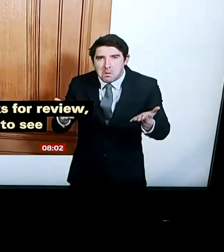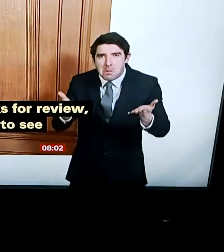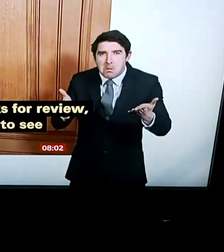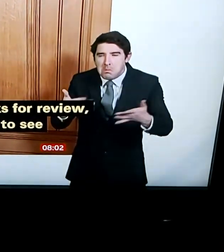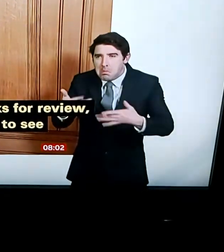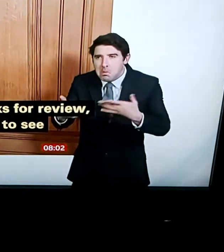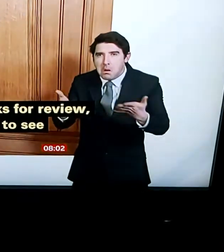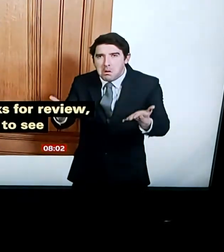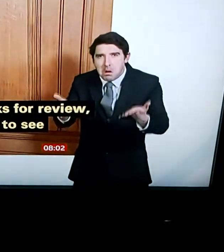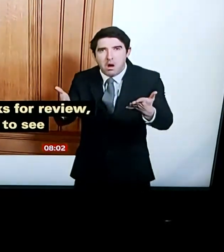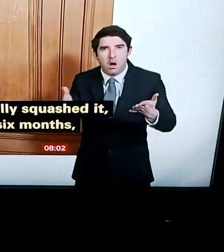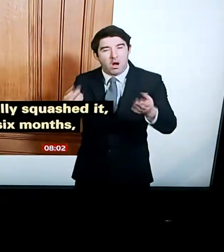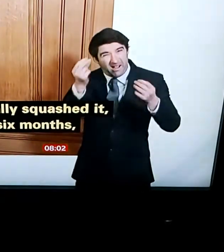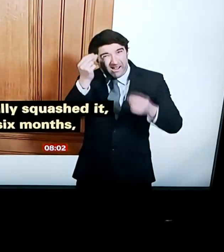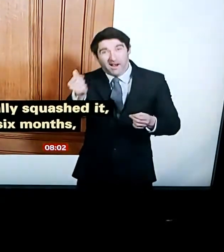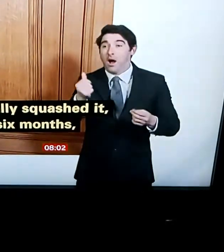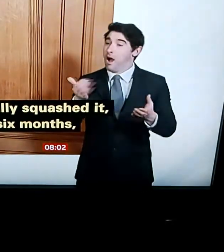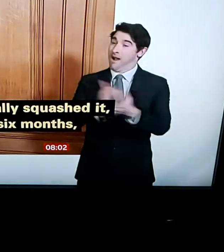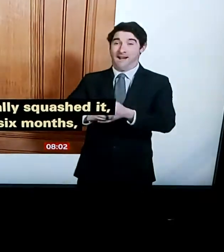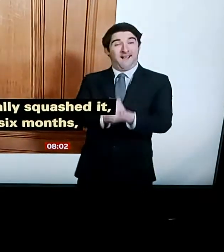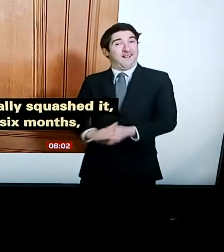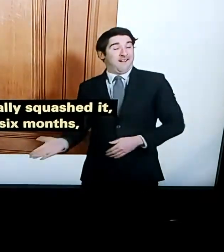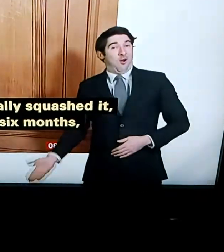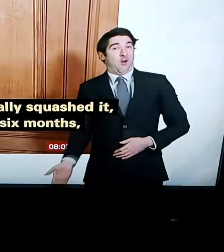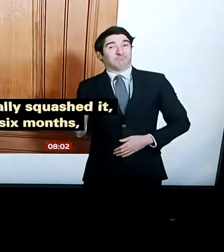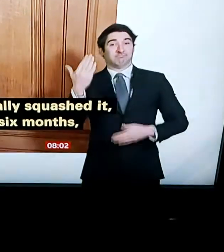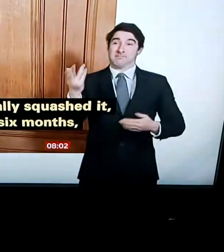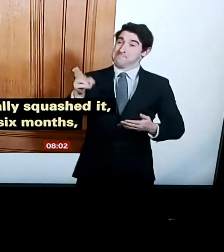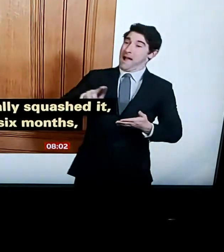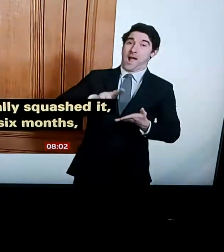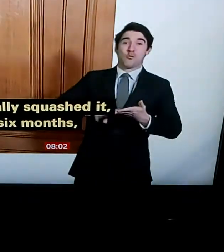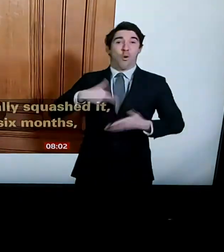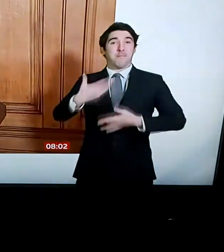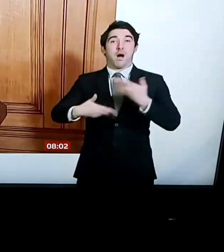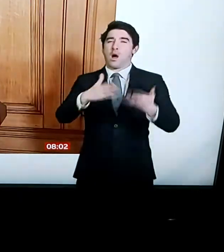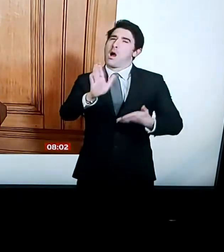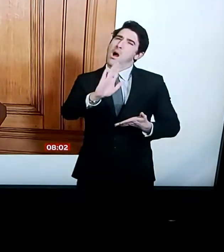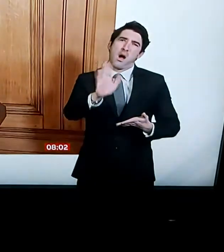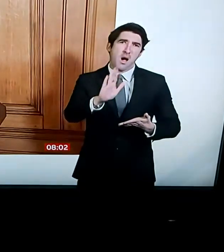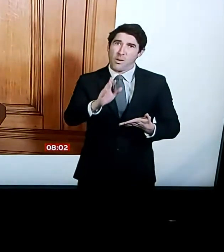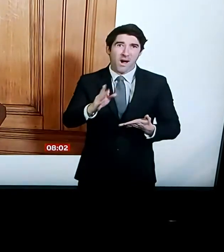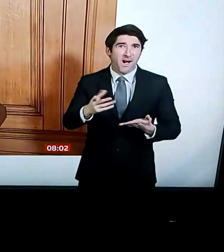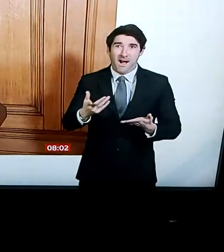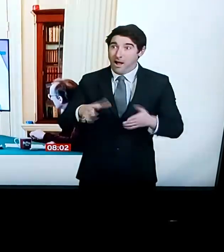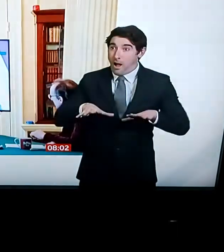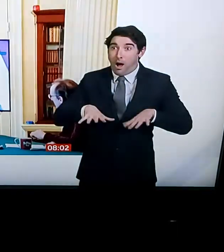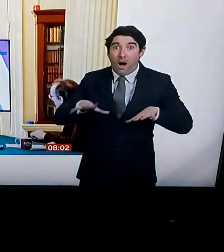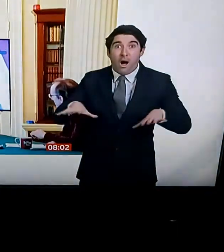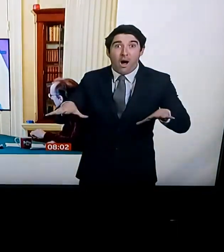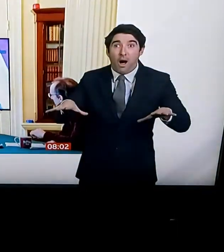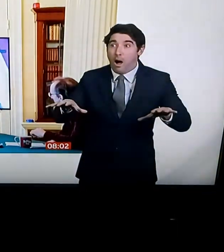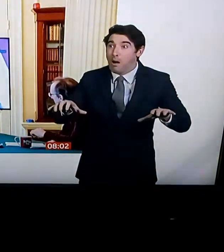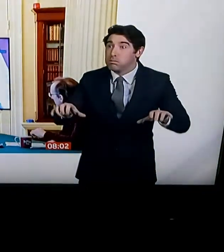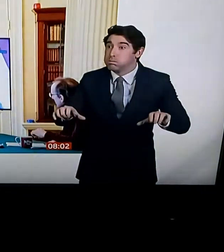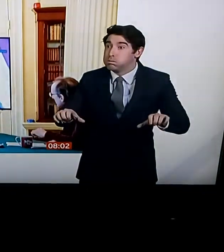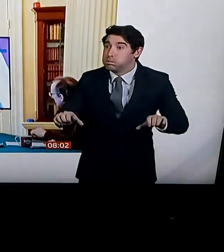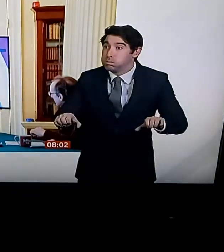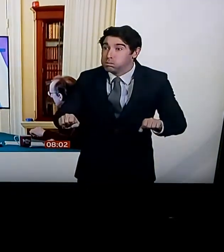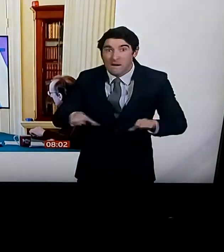squashed it, but about three to six months ideally and lots of uncertainty in that. Tweeting from isolation after